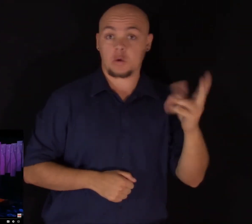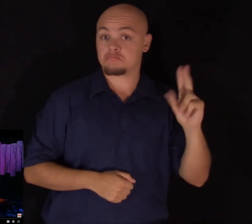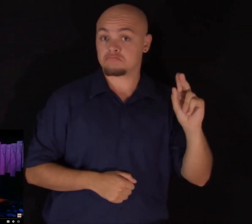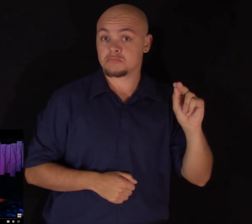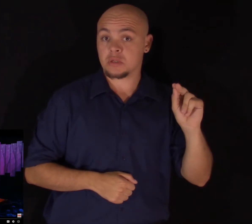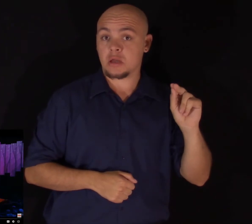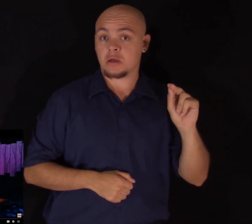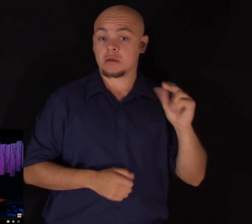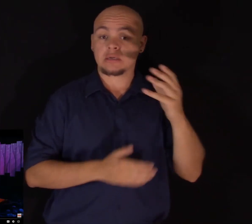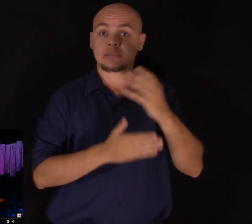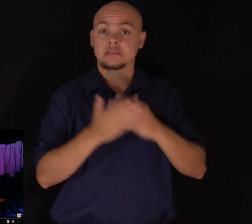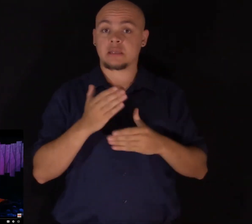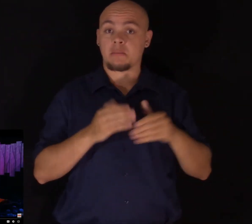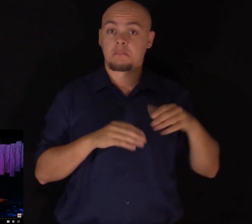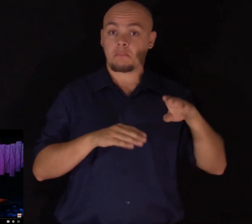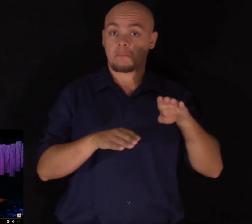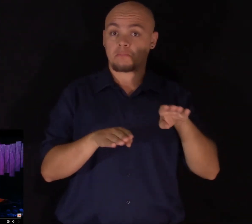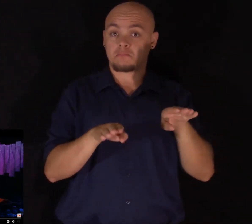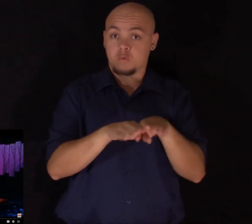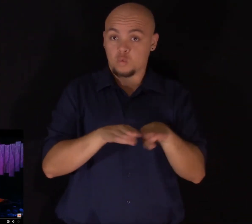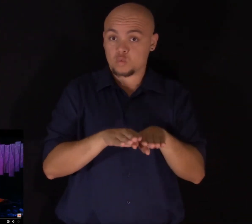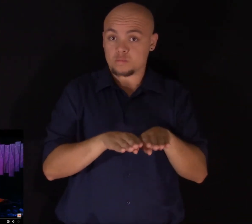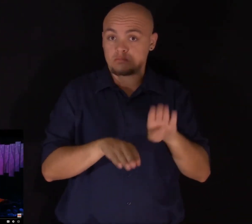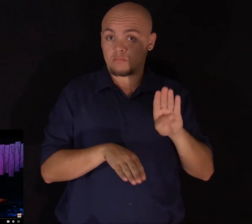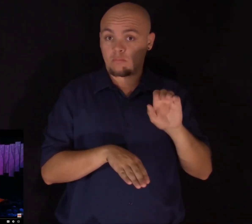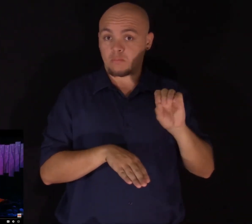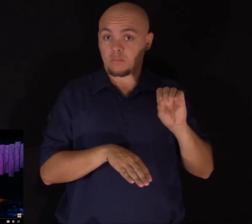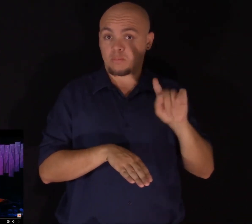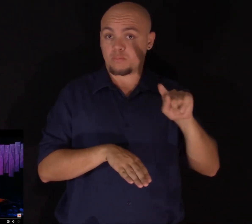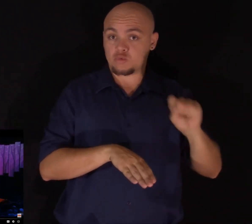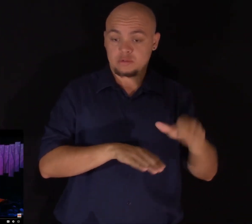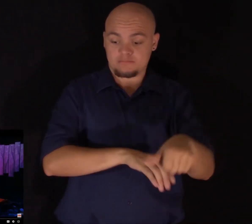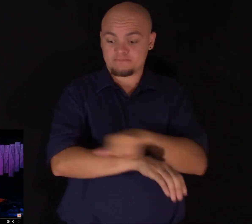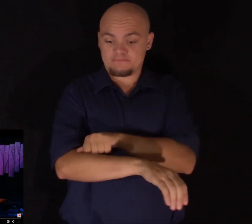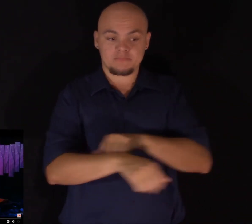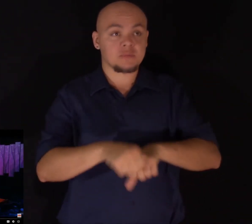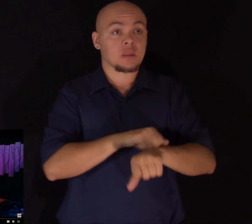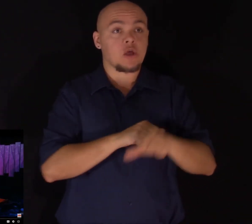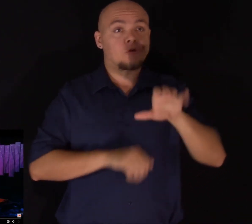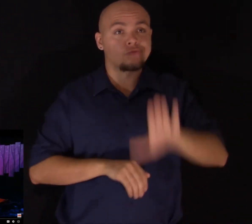some galoshes and walk through and find our